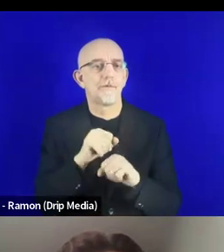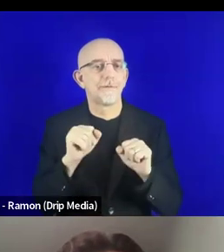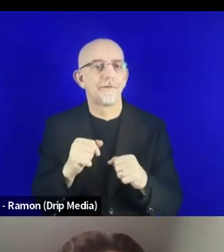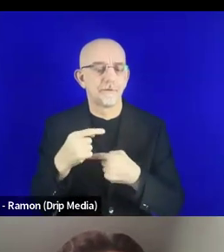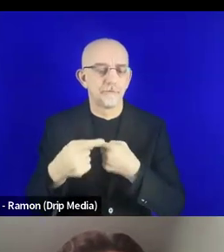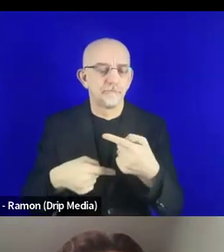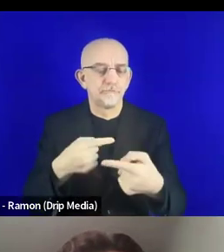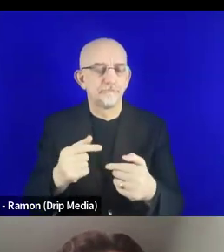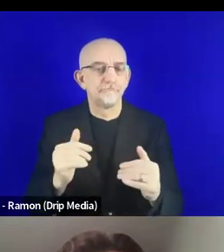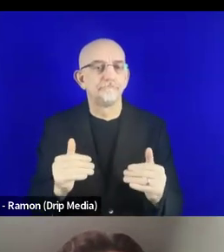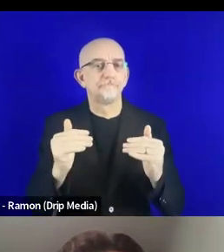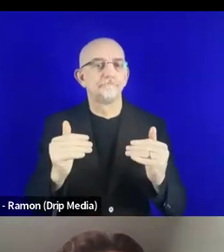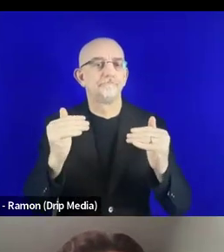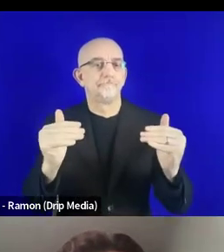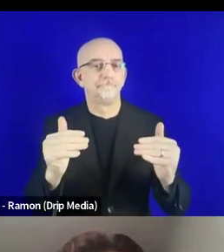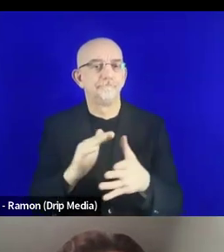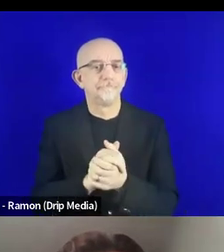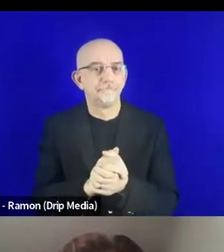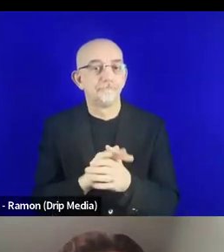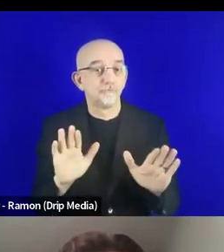in Nika's case, evening.